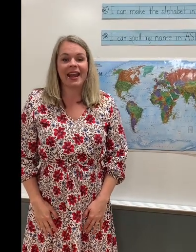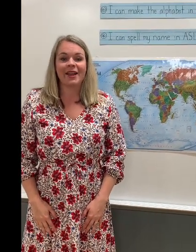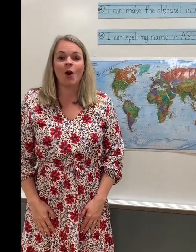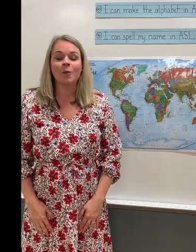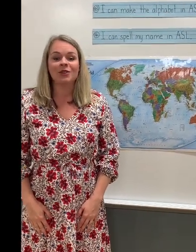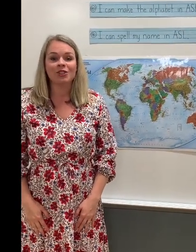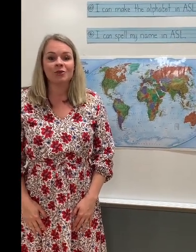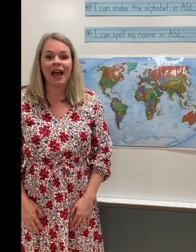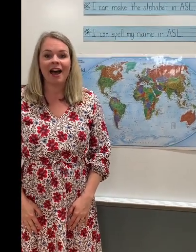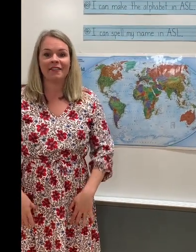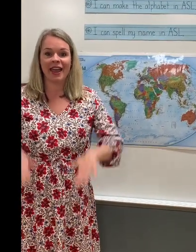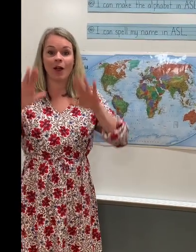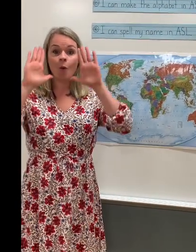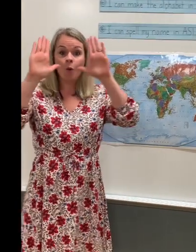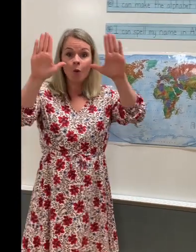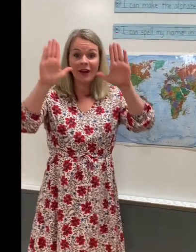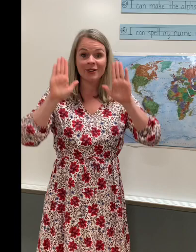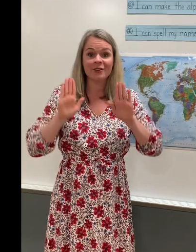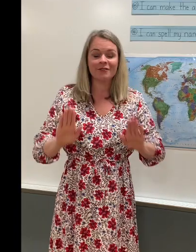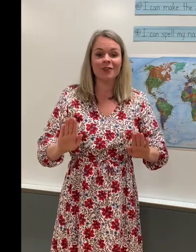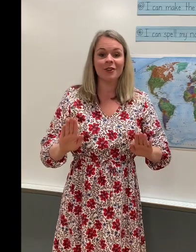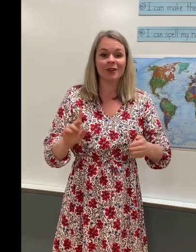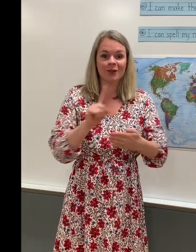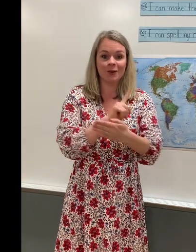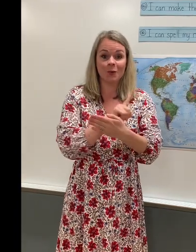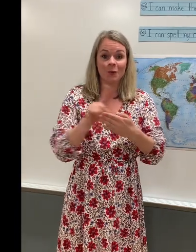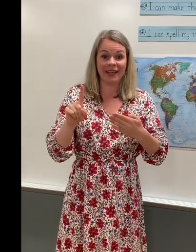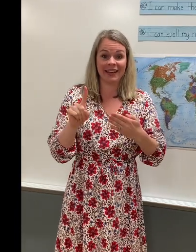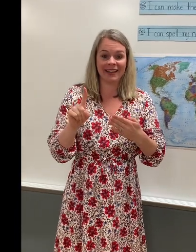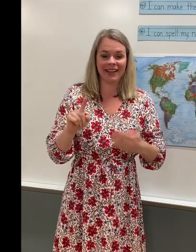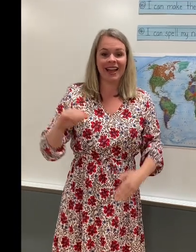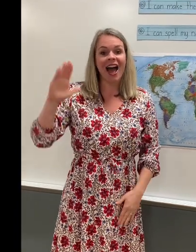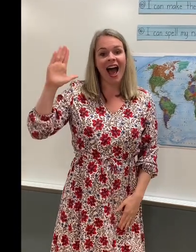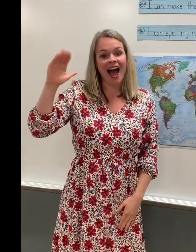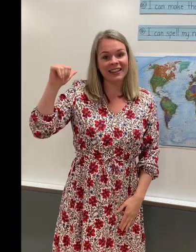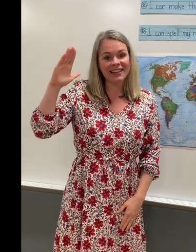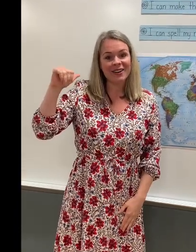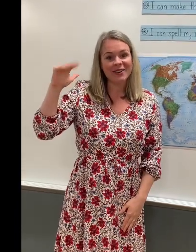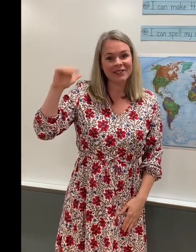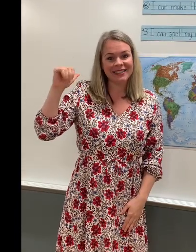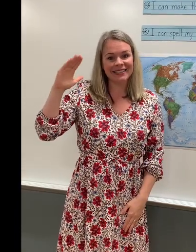hope that you have a wonderful week. Adios.